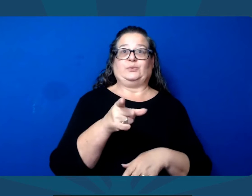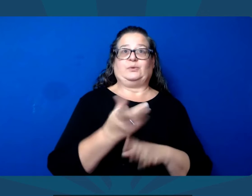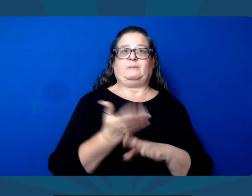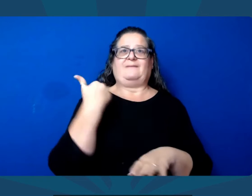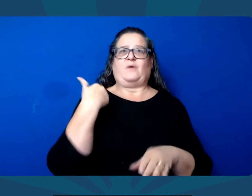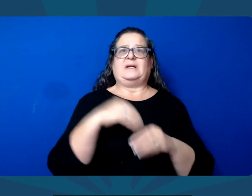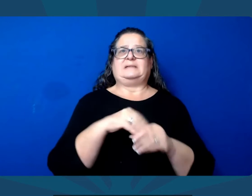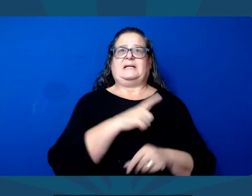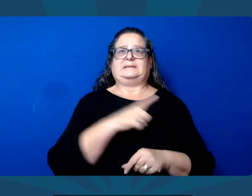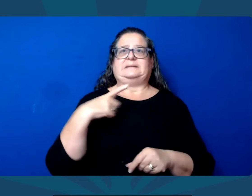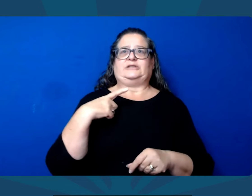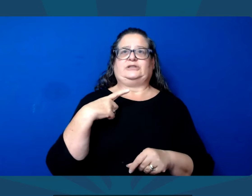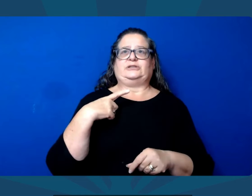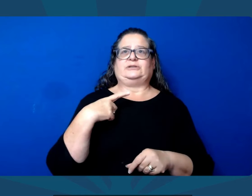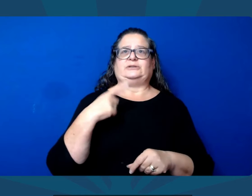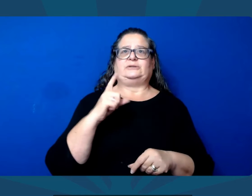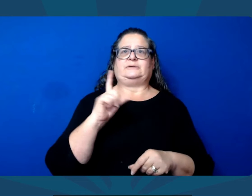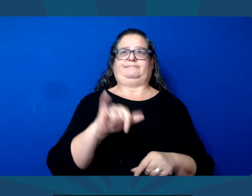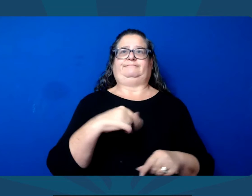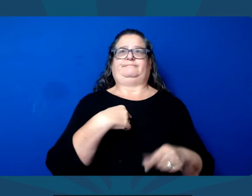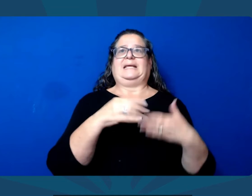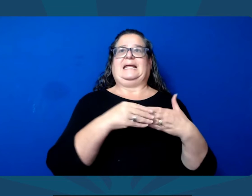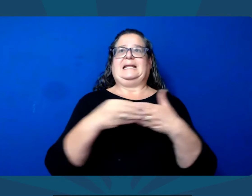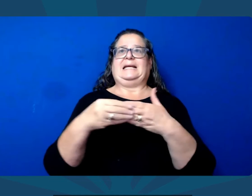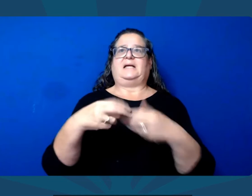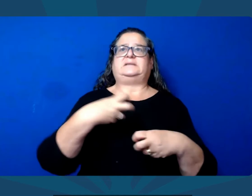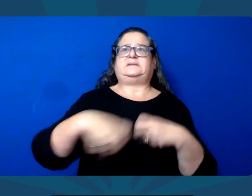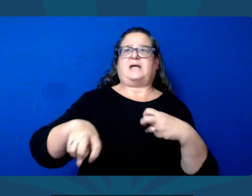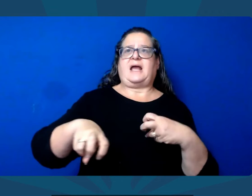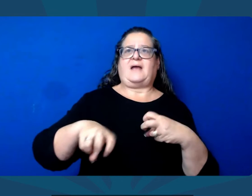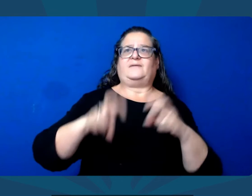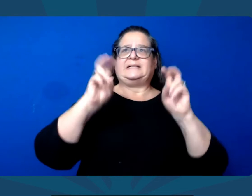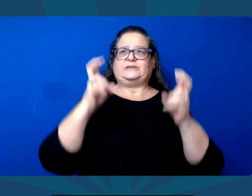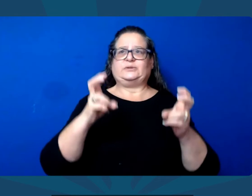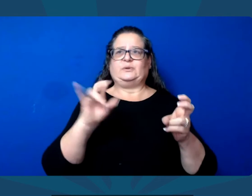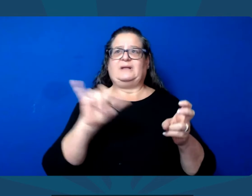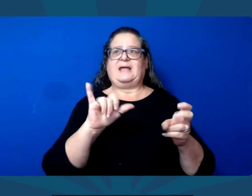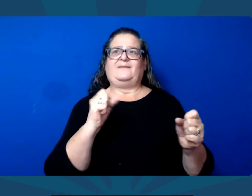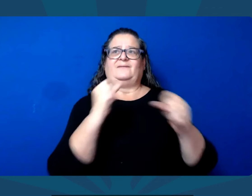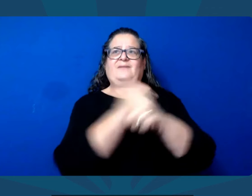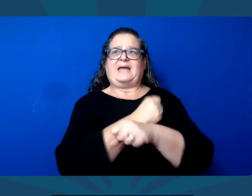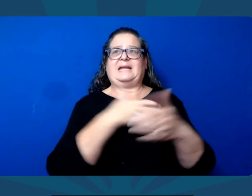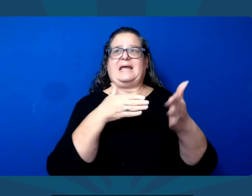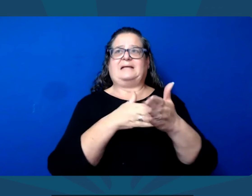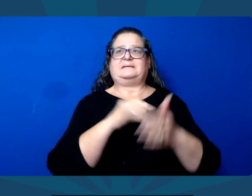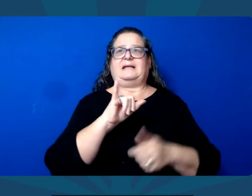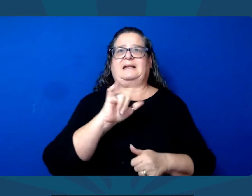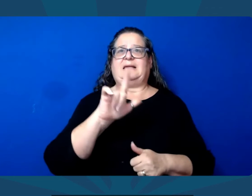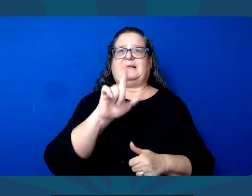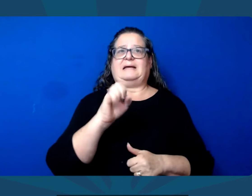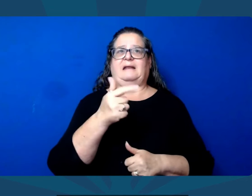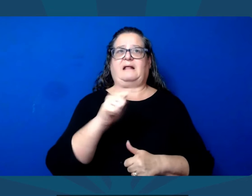I was honored to serve you before in the legislature when I led on tough issues like